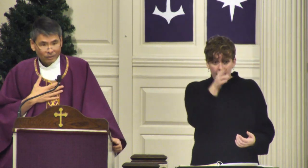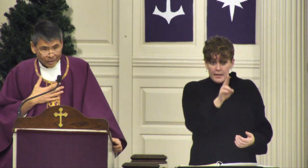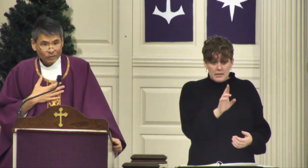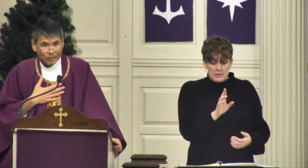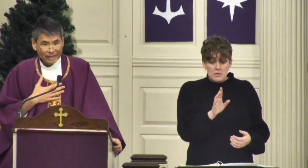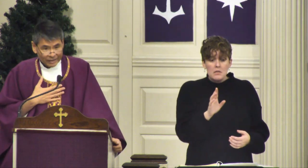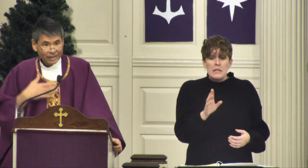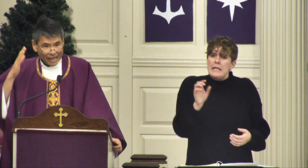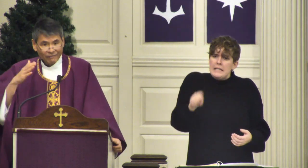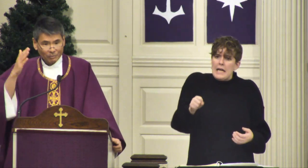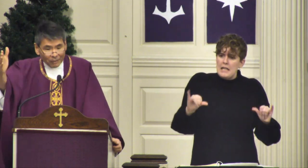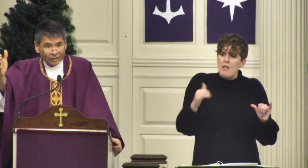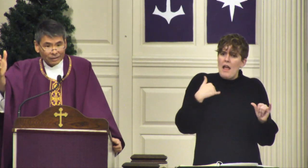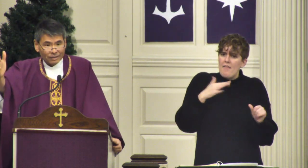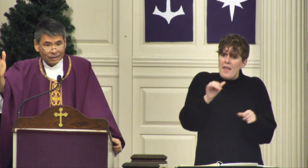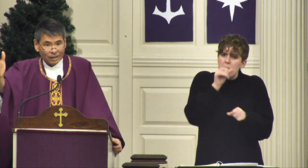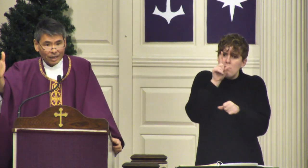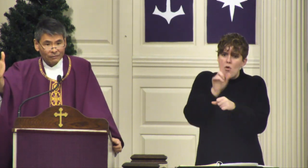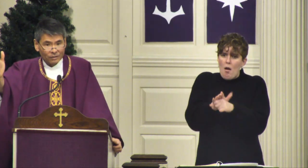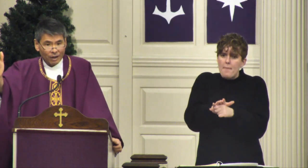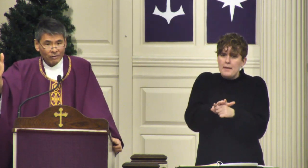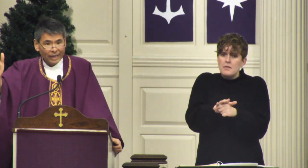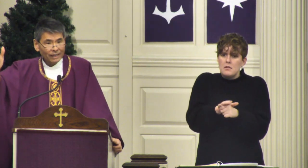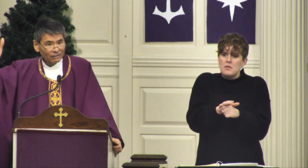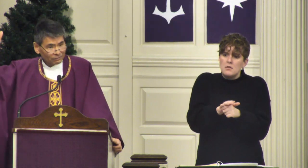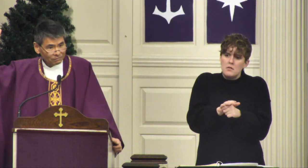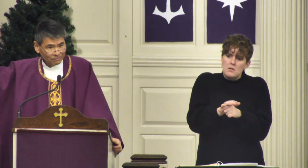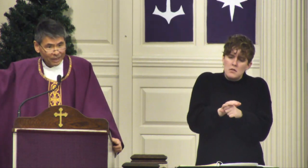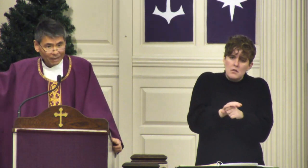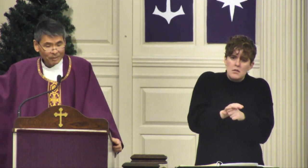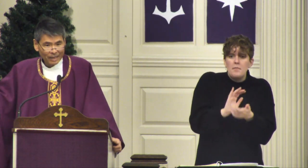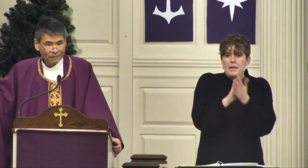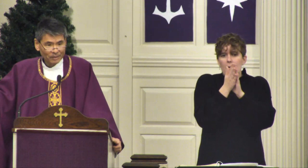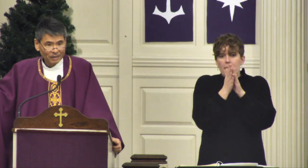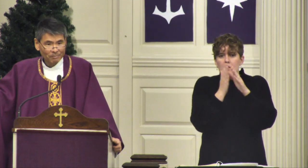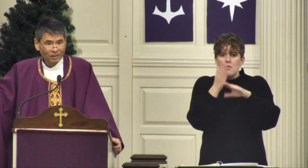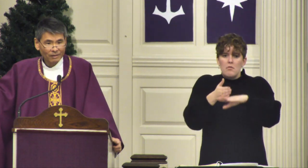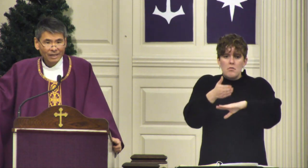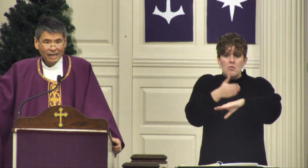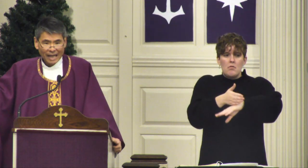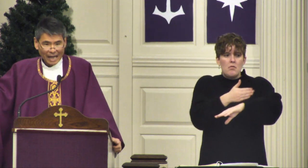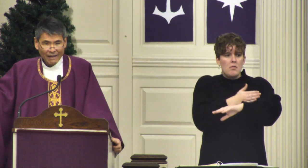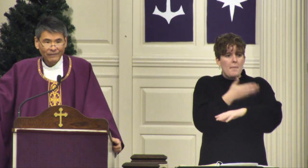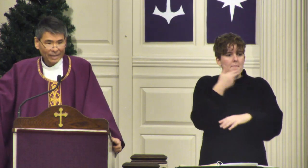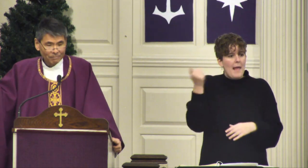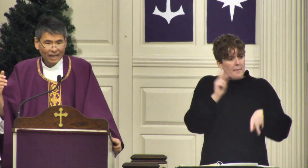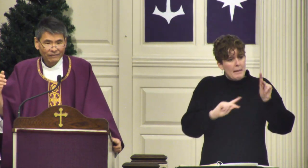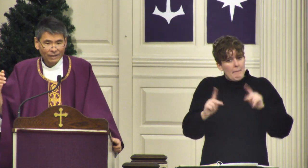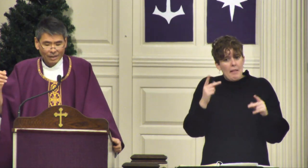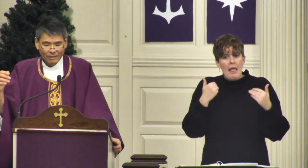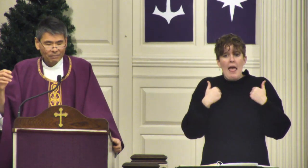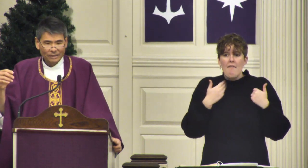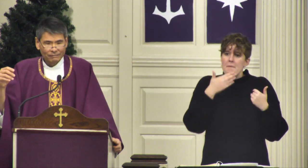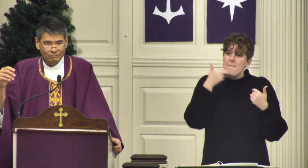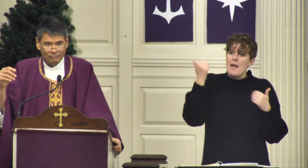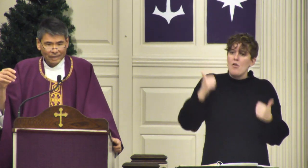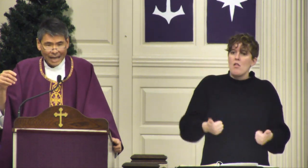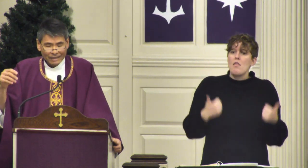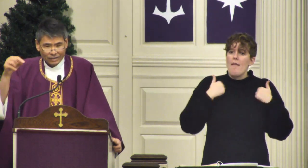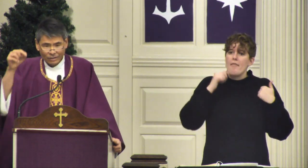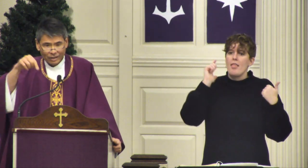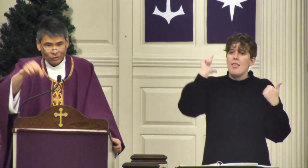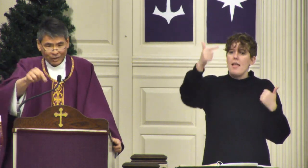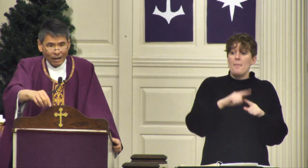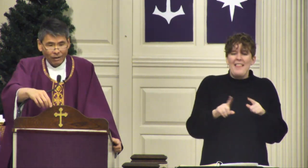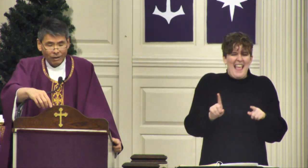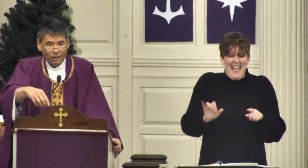yes, we still have the promise of growing, of becoming better people, having a better life, but that starts